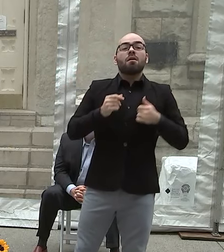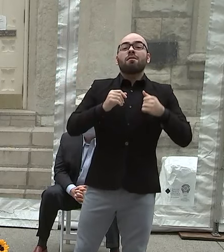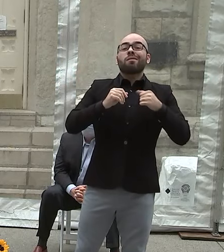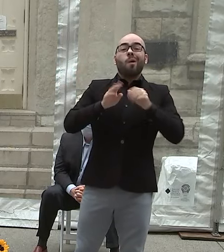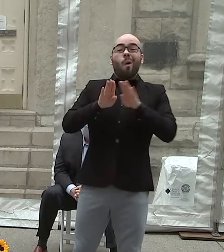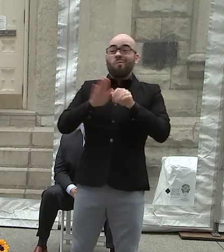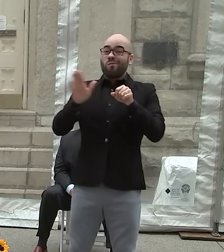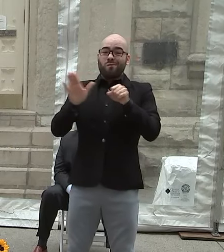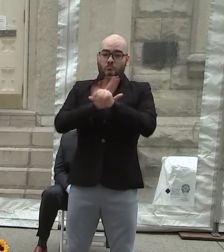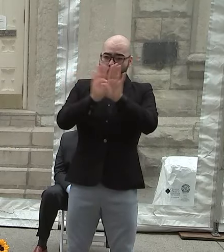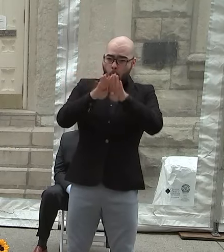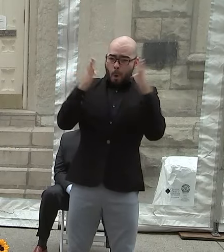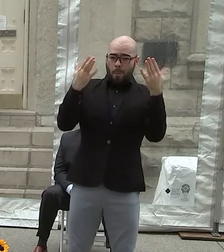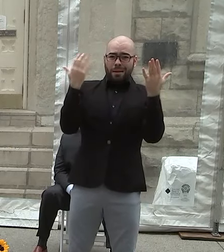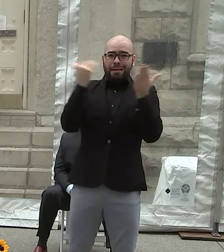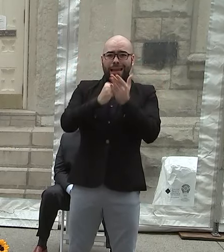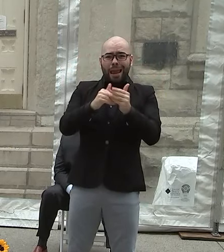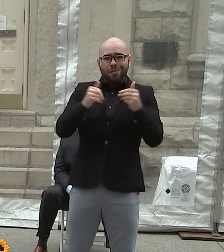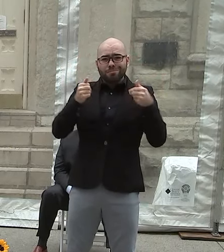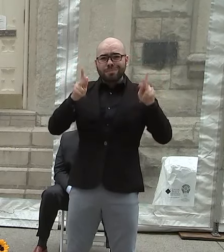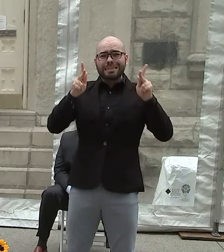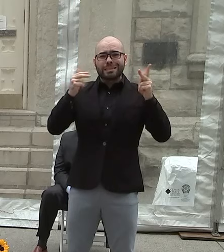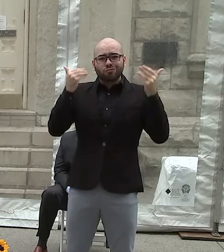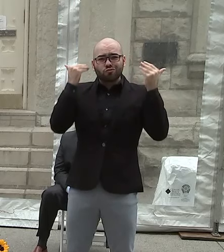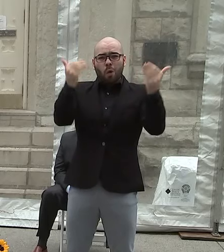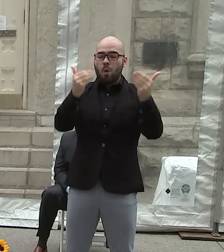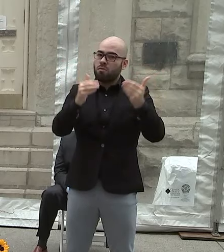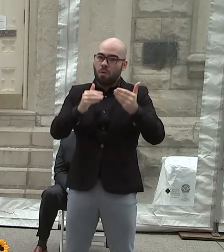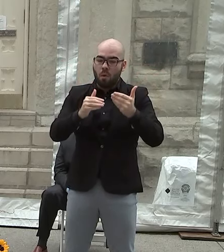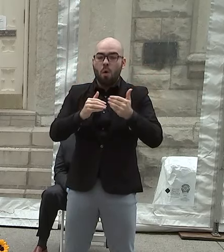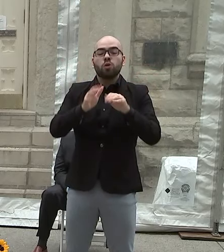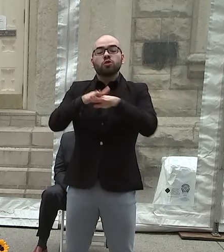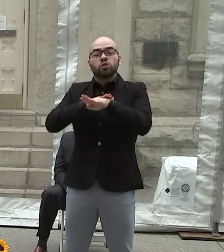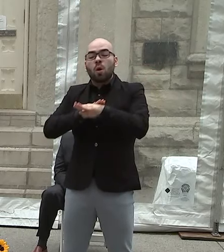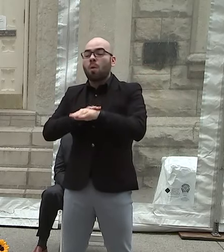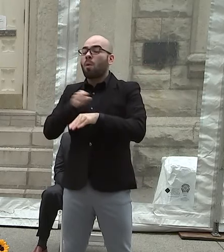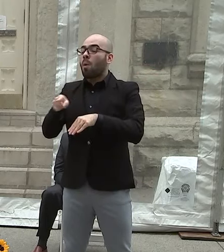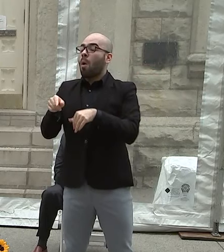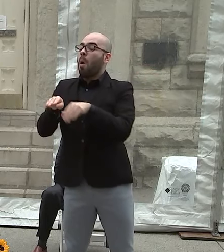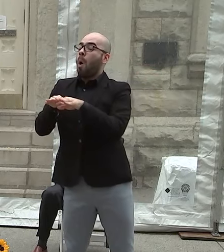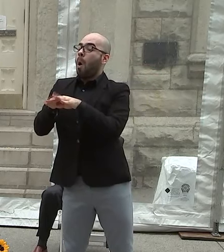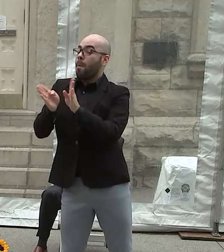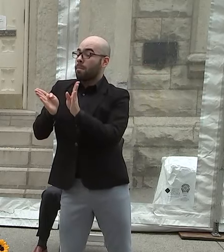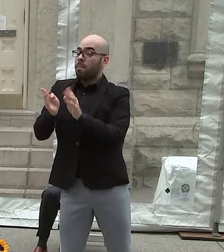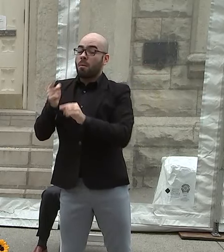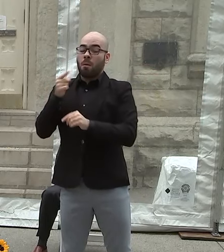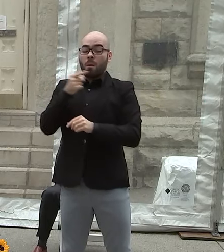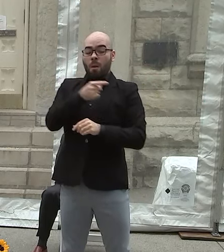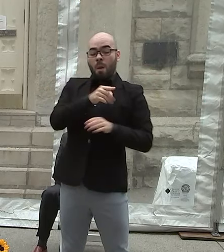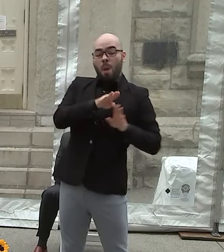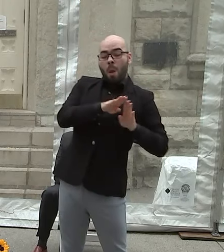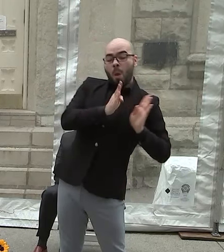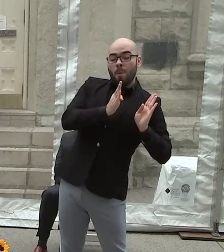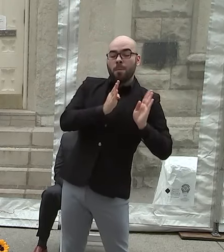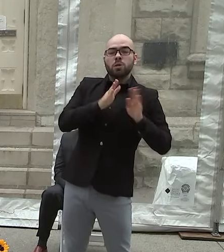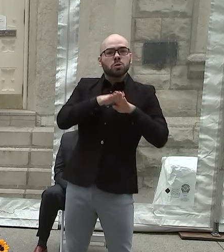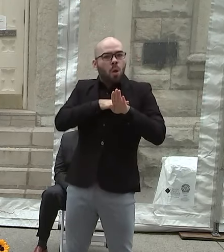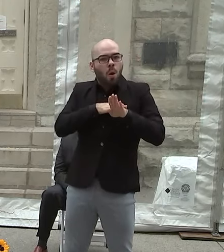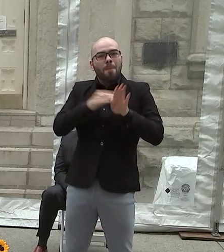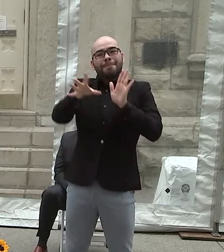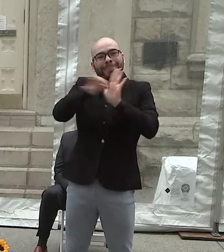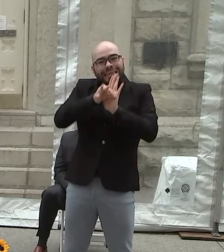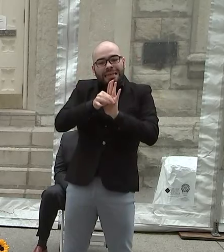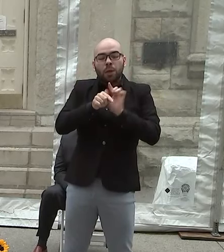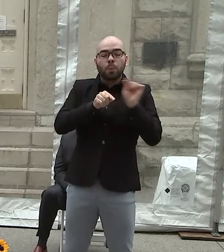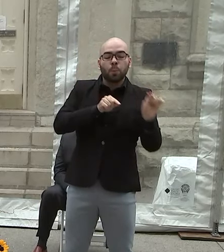in ways that are over a few weeks to a little longer in different phases, and when you include